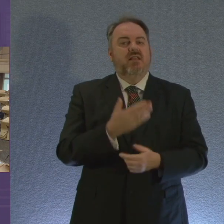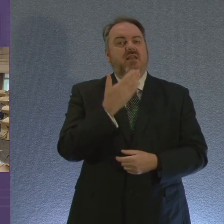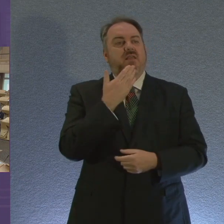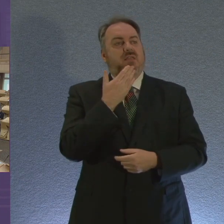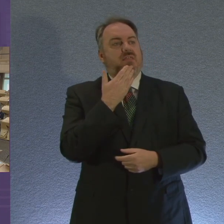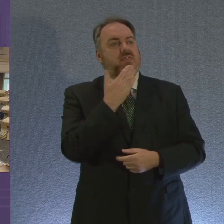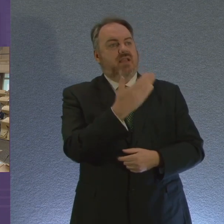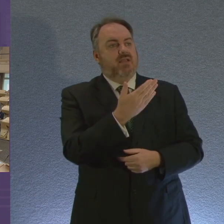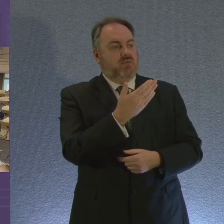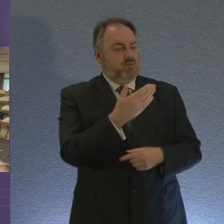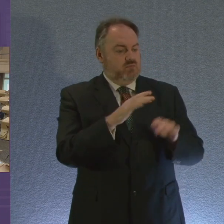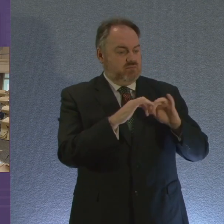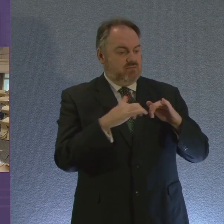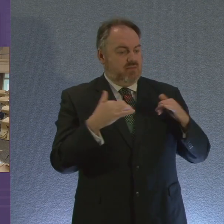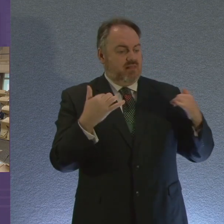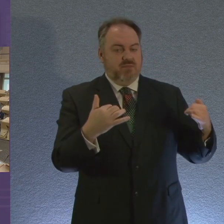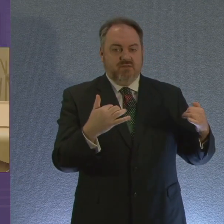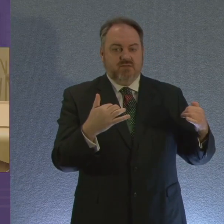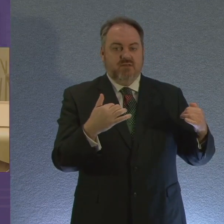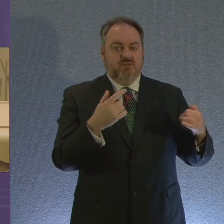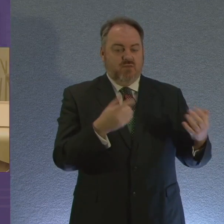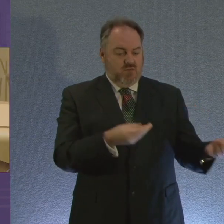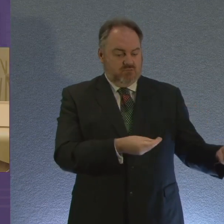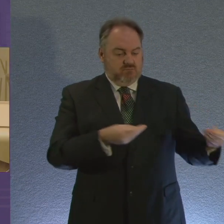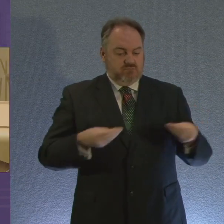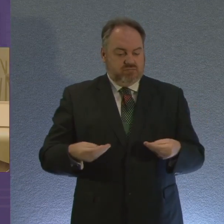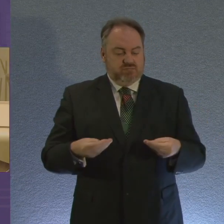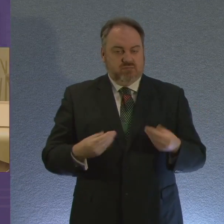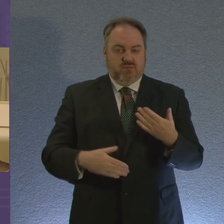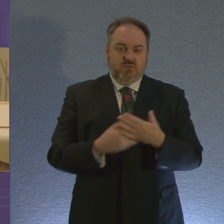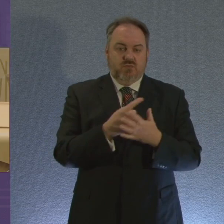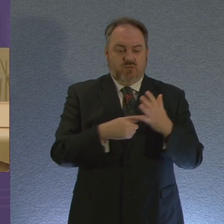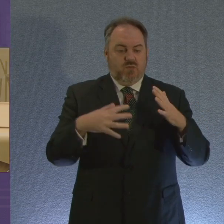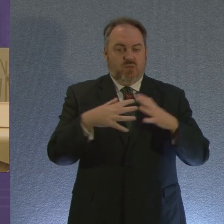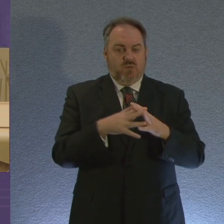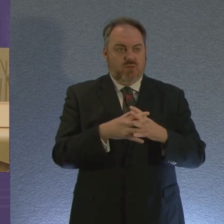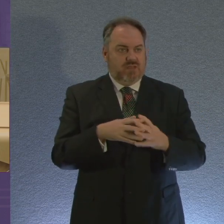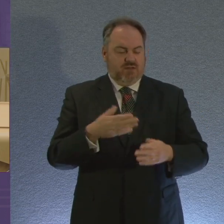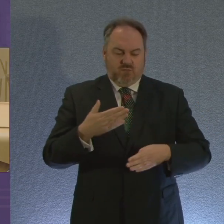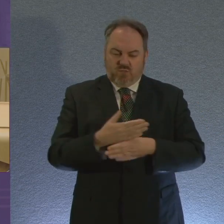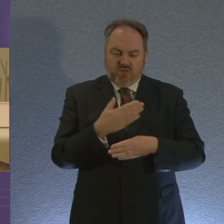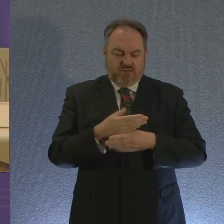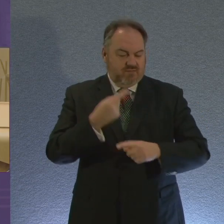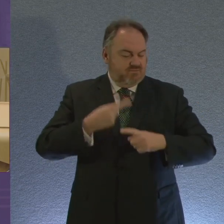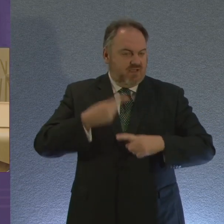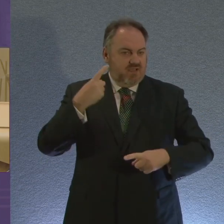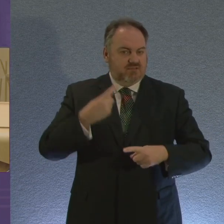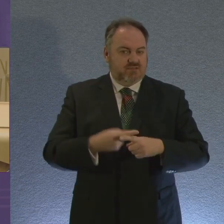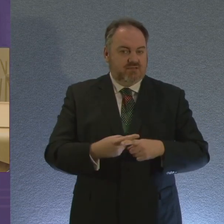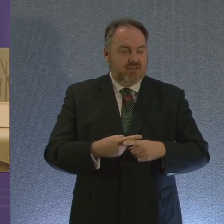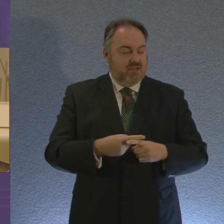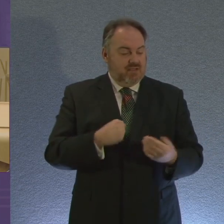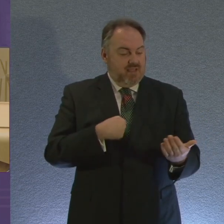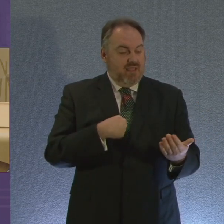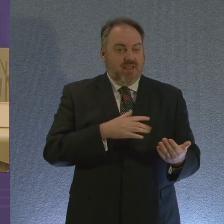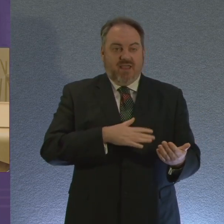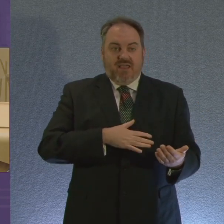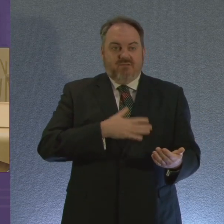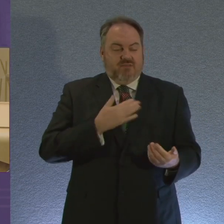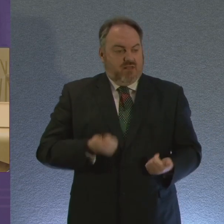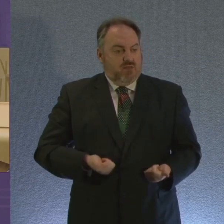Government for bringing forward this legislation and also for acting so swiftly. I can't welcome it. I don't think anyone can welcome it,